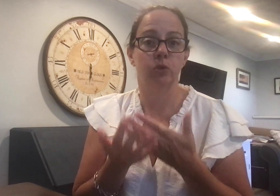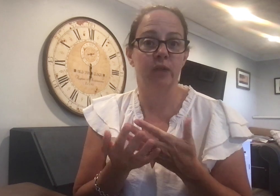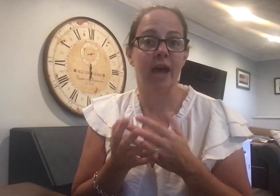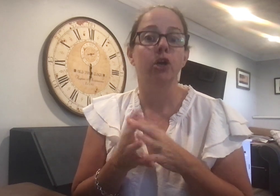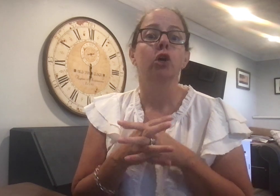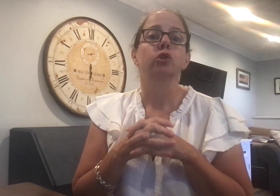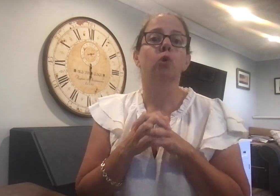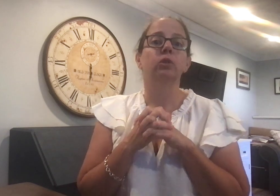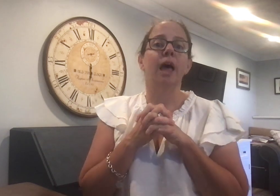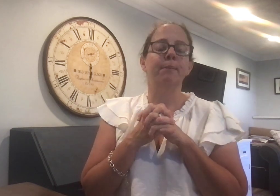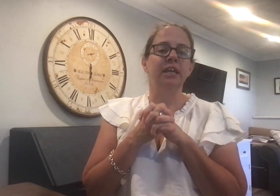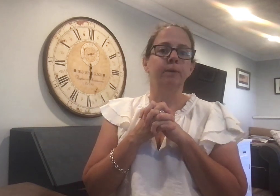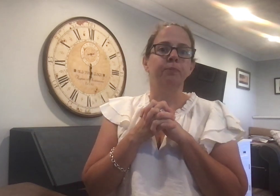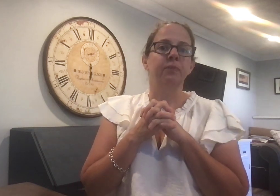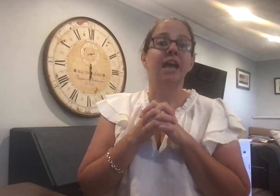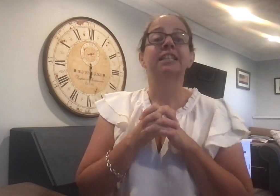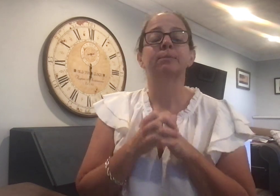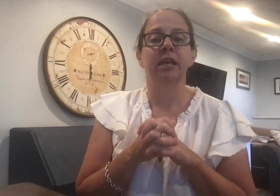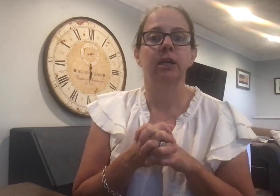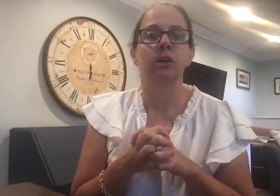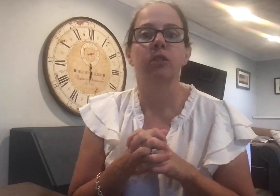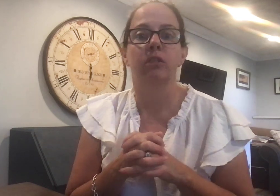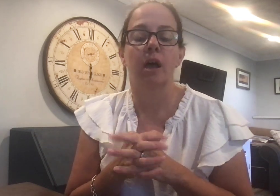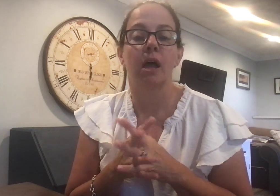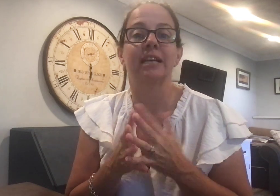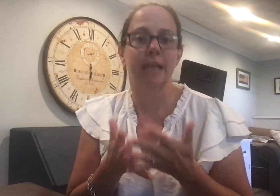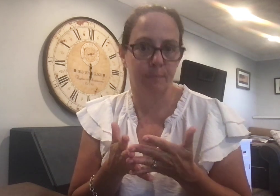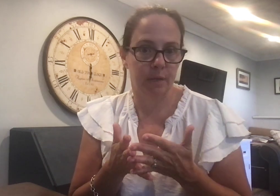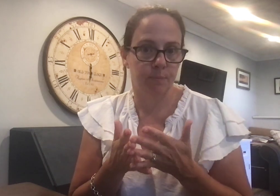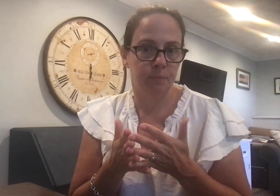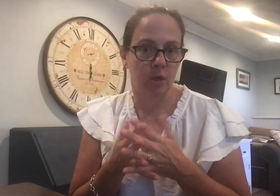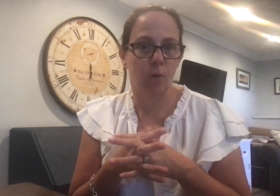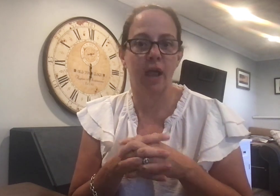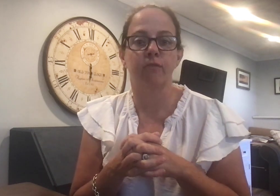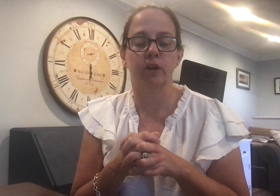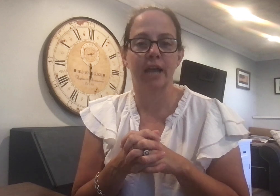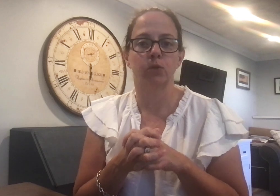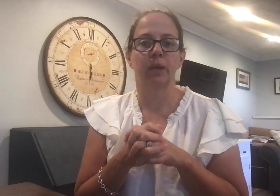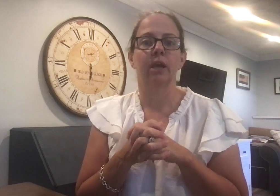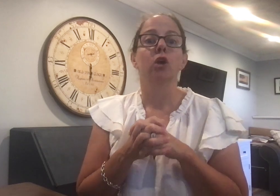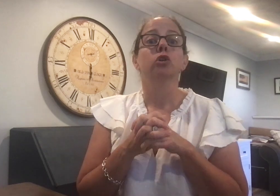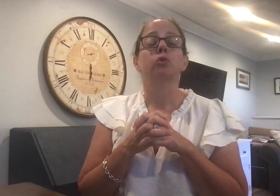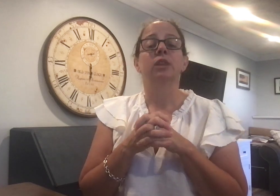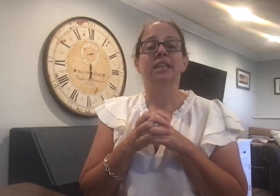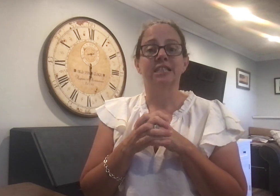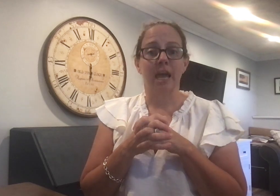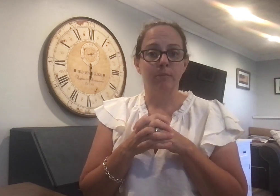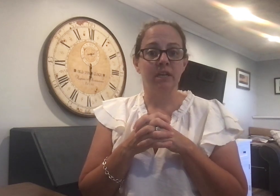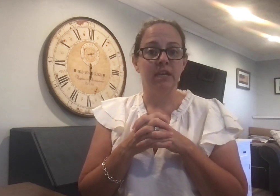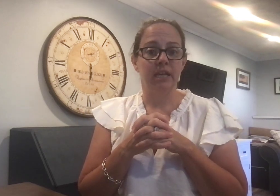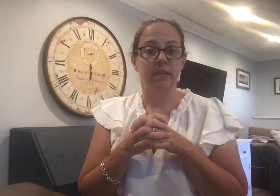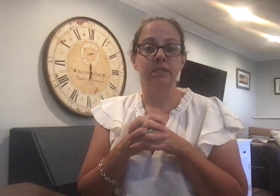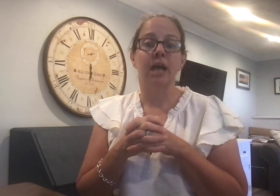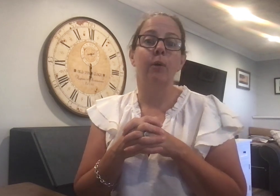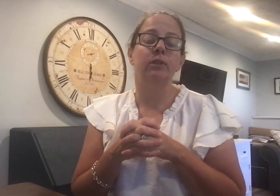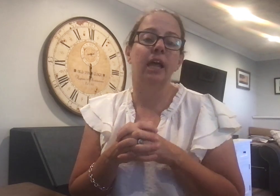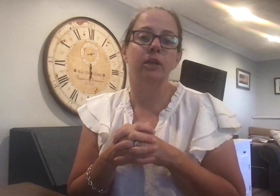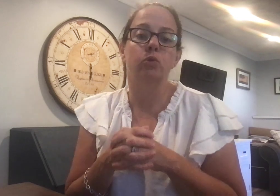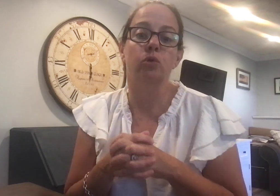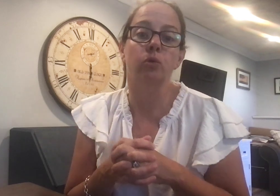that. So let me explain the assignment, okay, for next week. So the assignment is, I would like you to